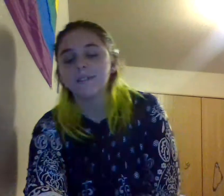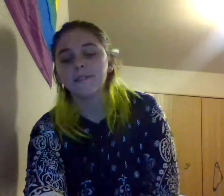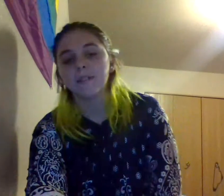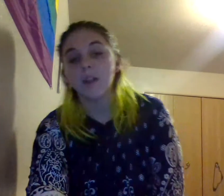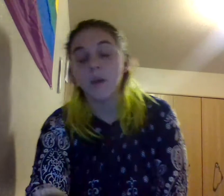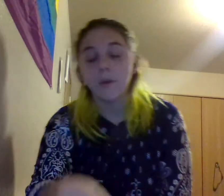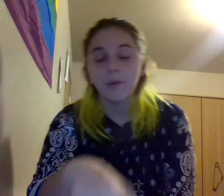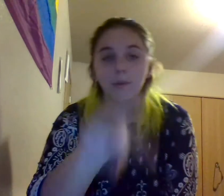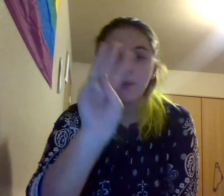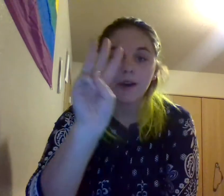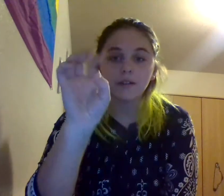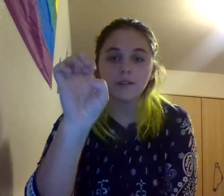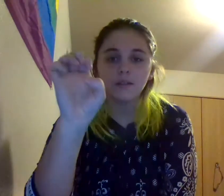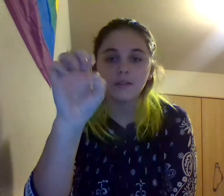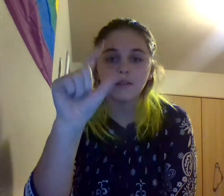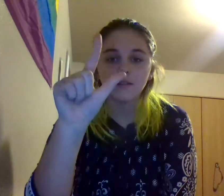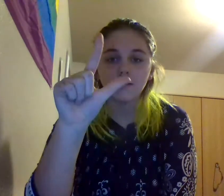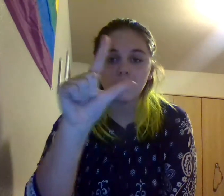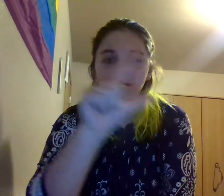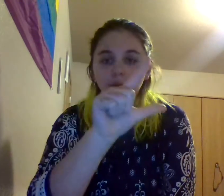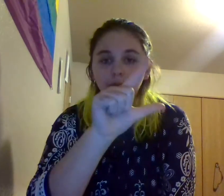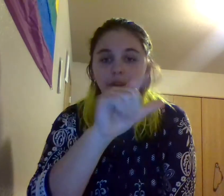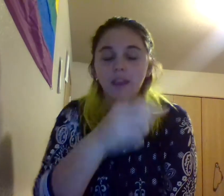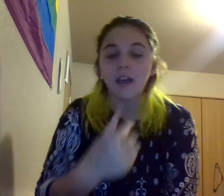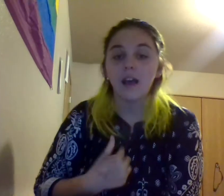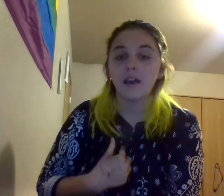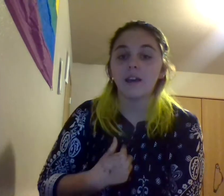Well, I